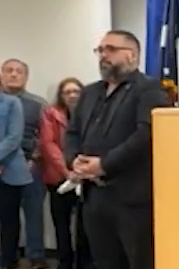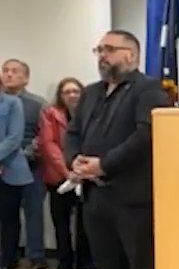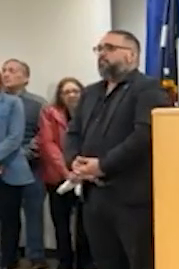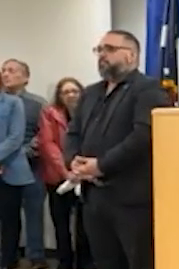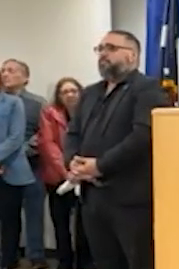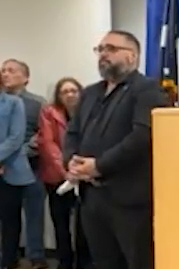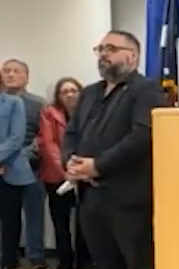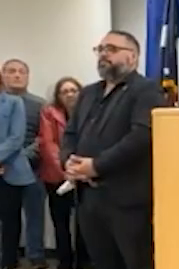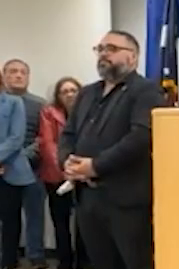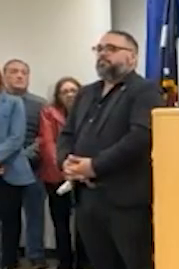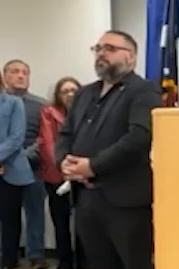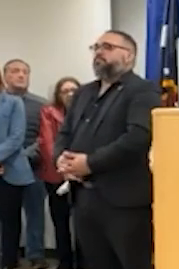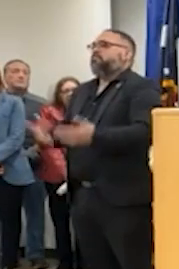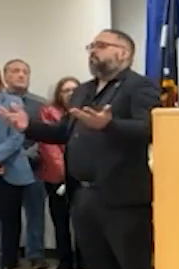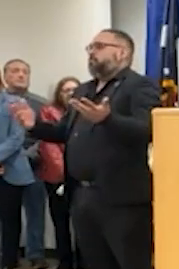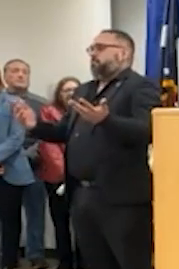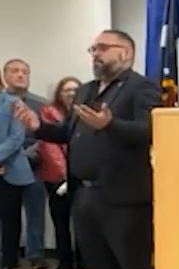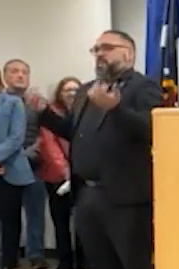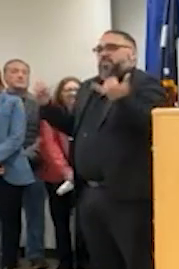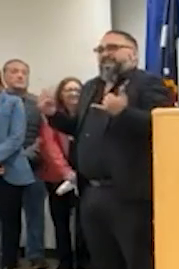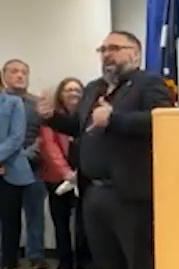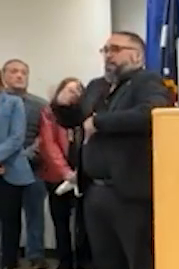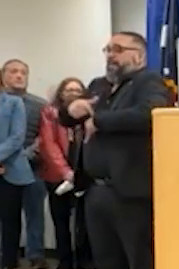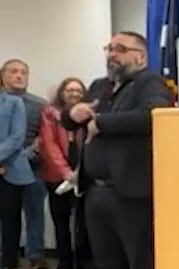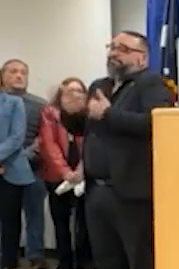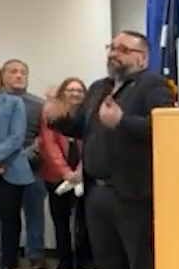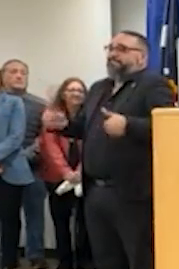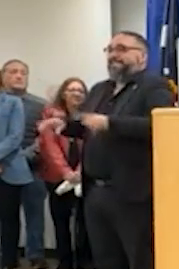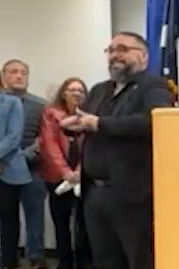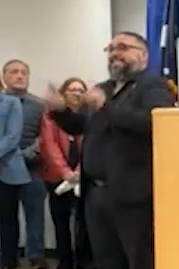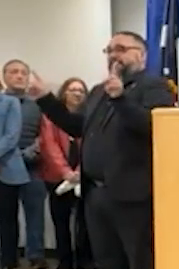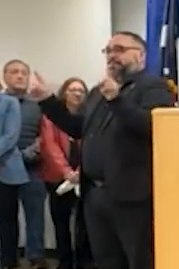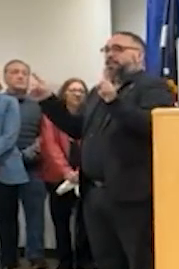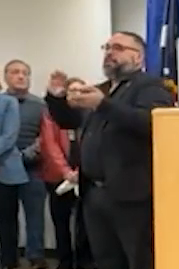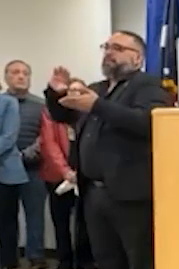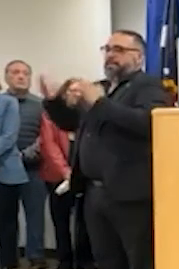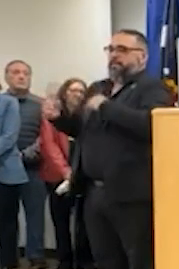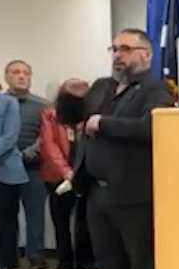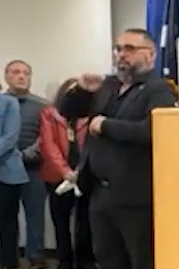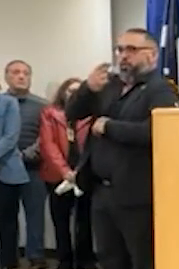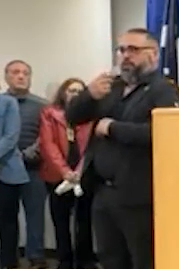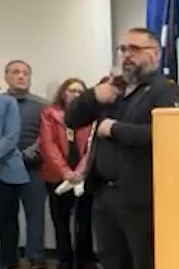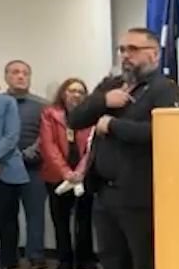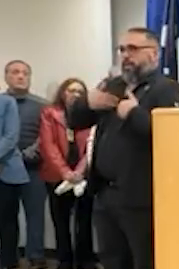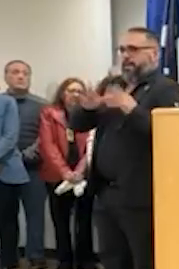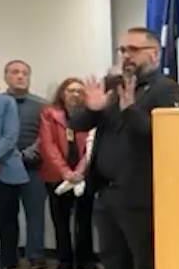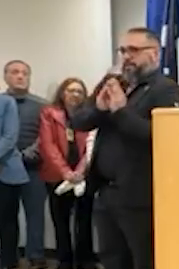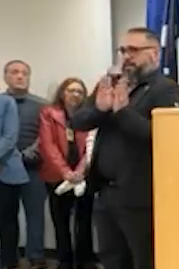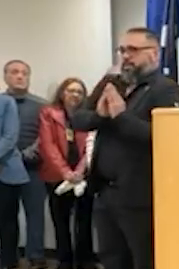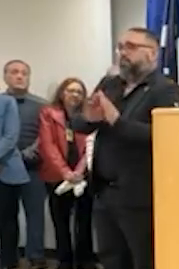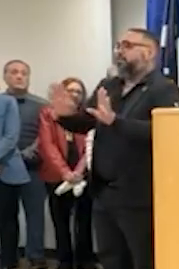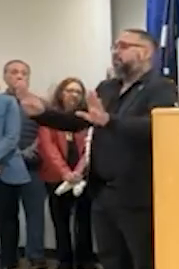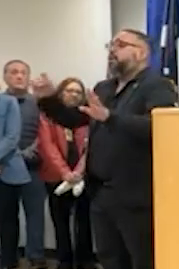Just because we are, let's just say, living in a different time, right, based on the session that we had on Thursday. If folks need to come